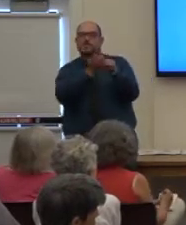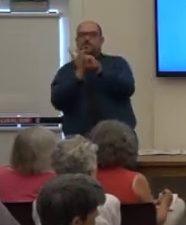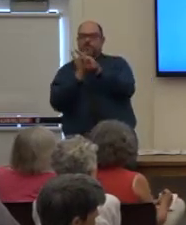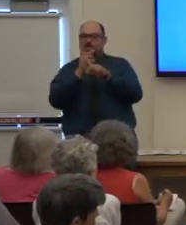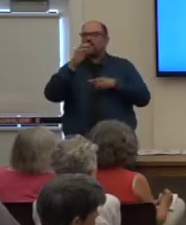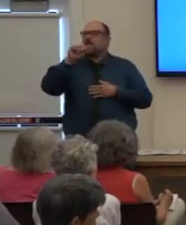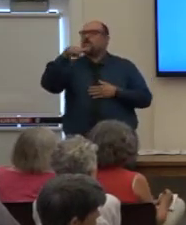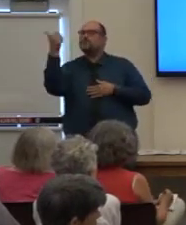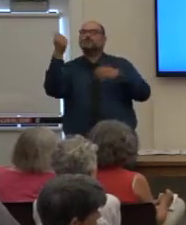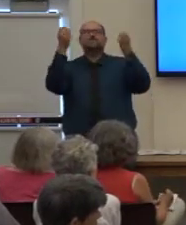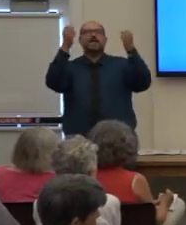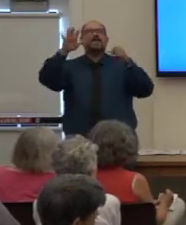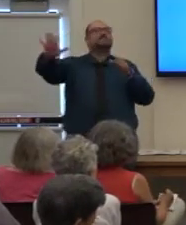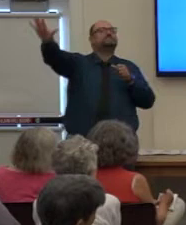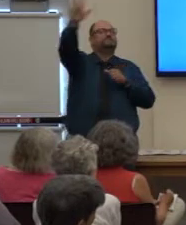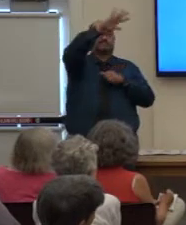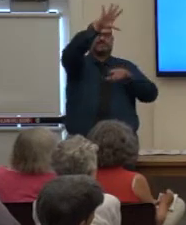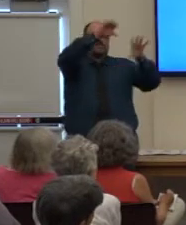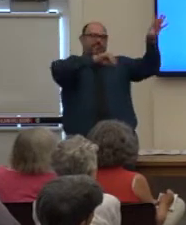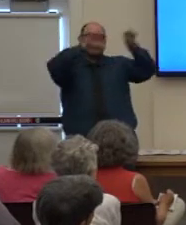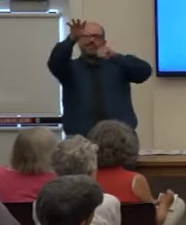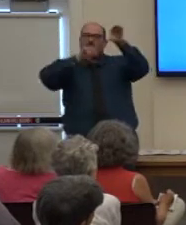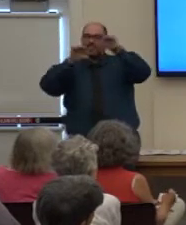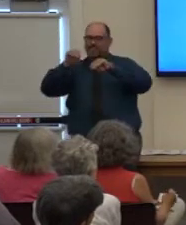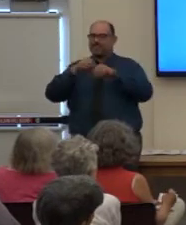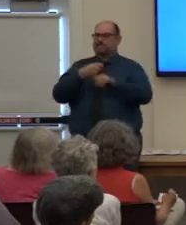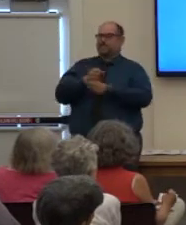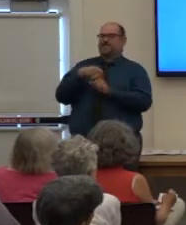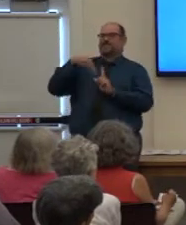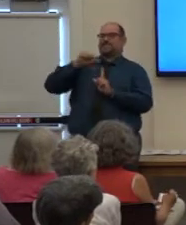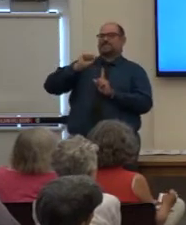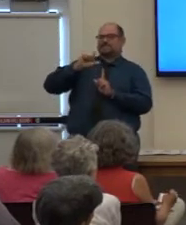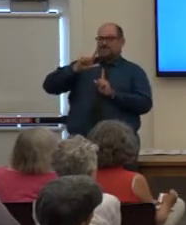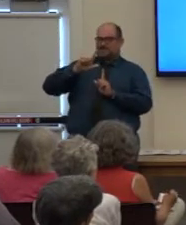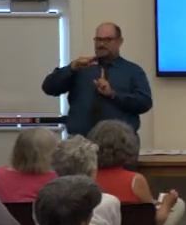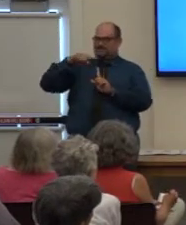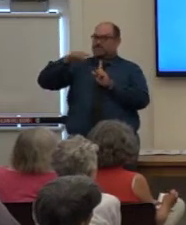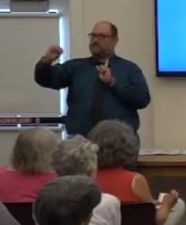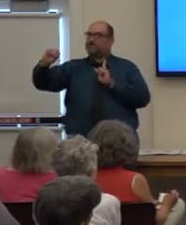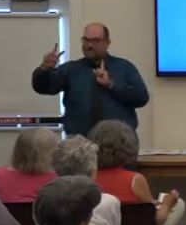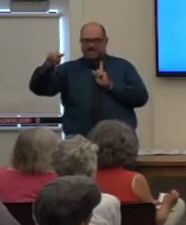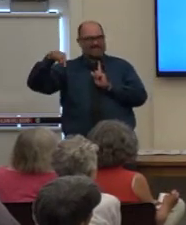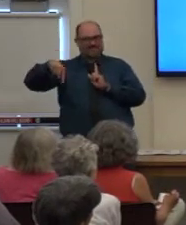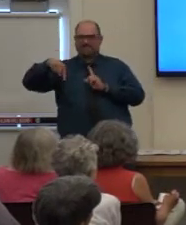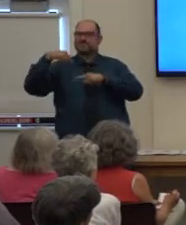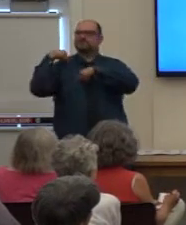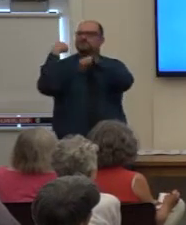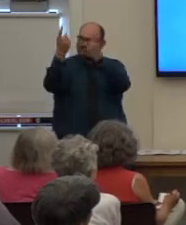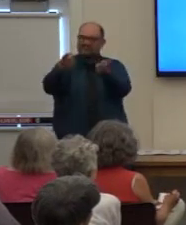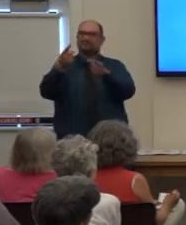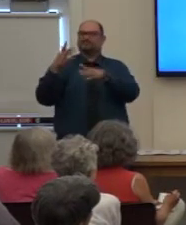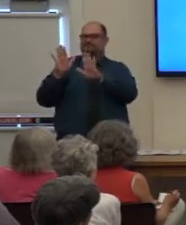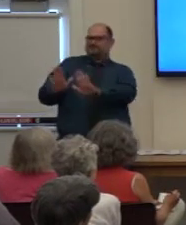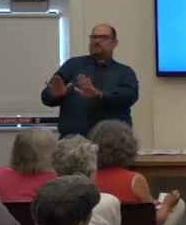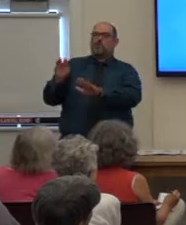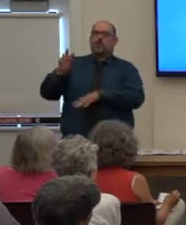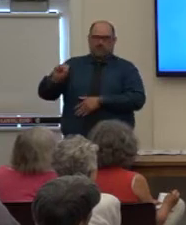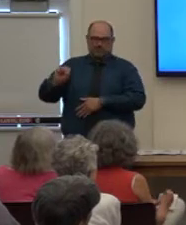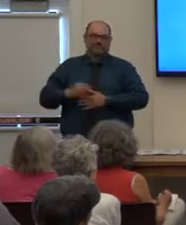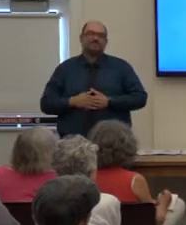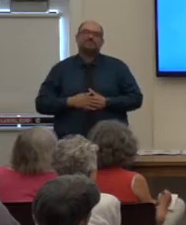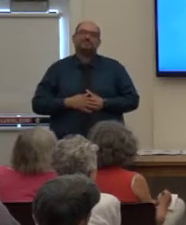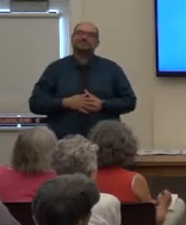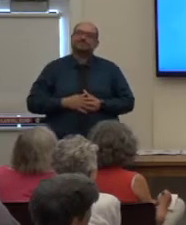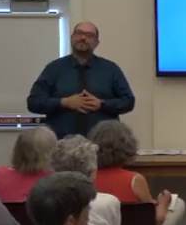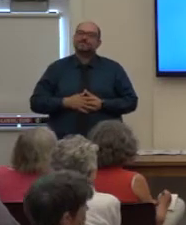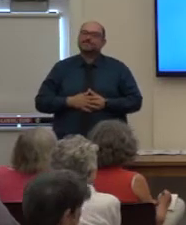so this is where part of the language was born, and we feel really, really committed to sharing that story as